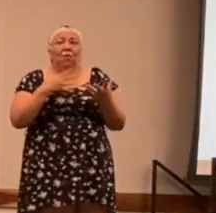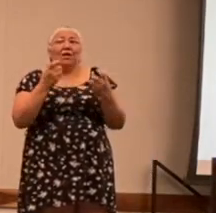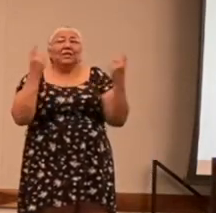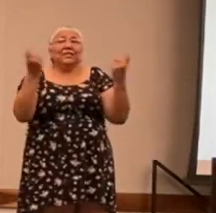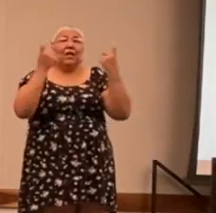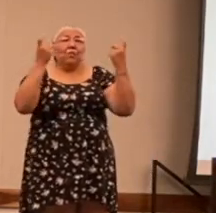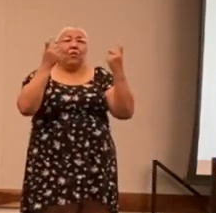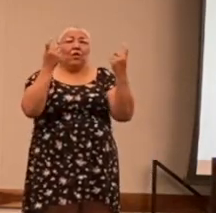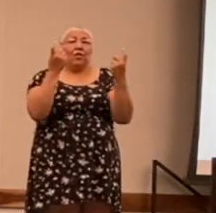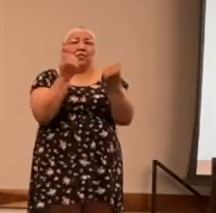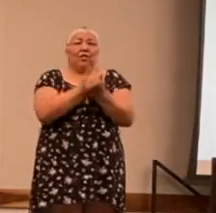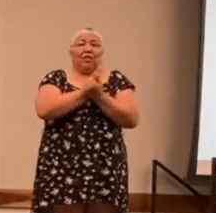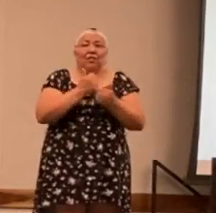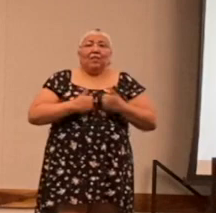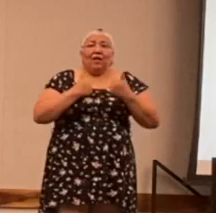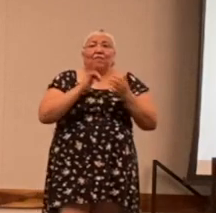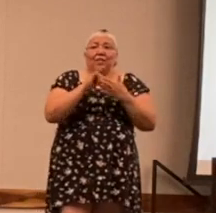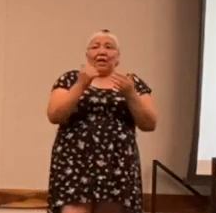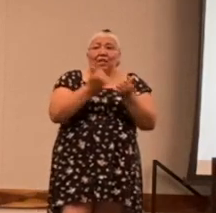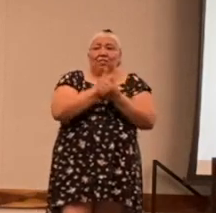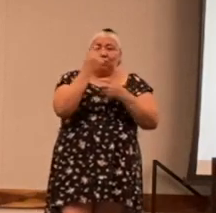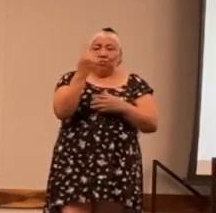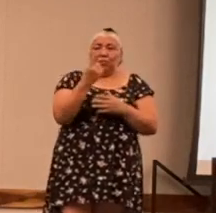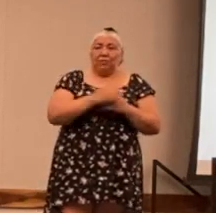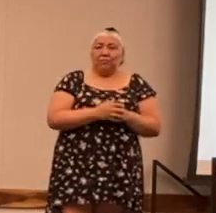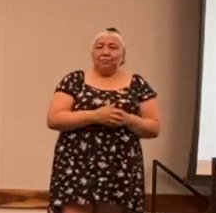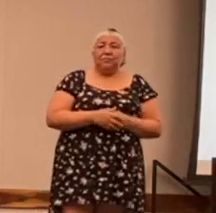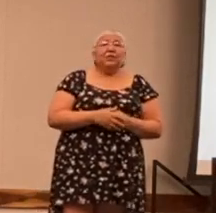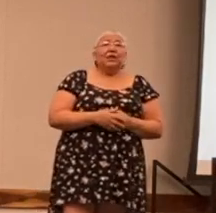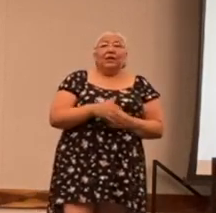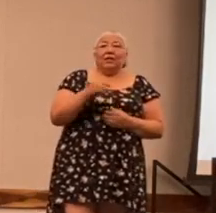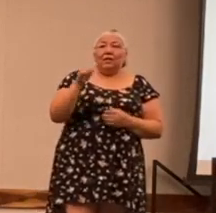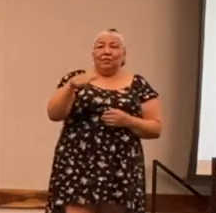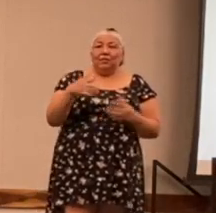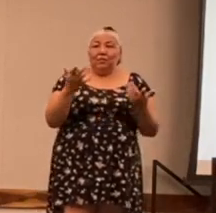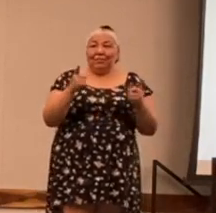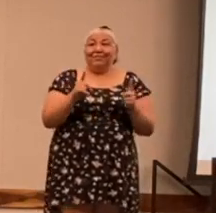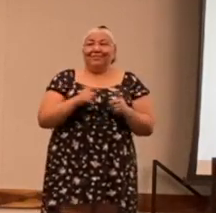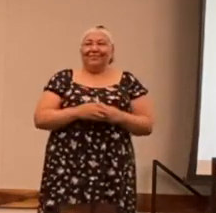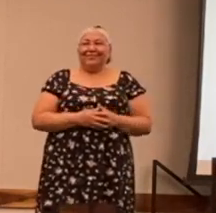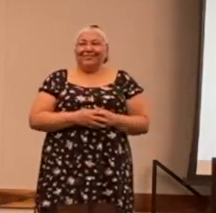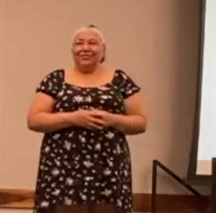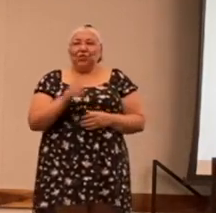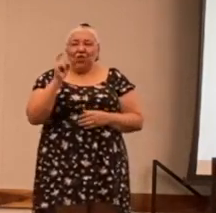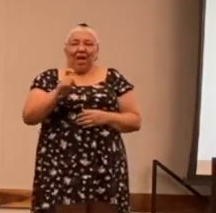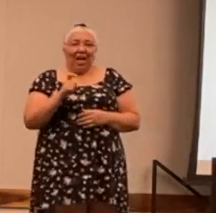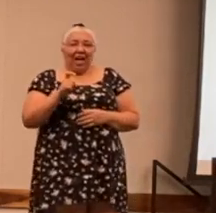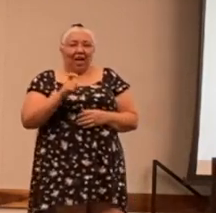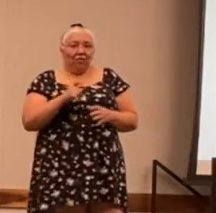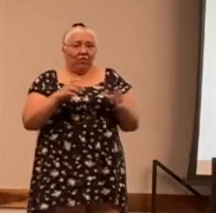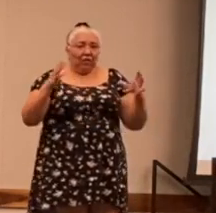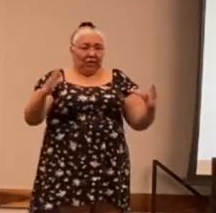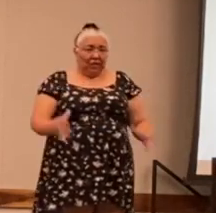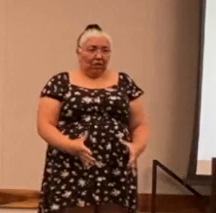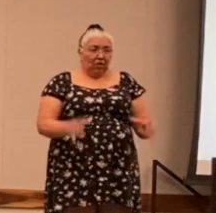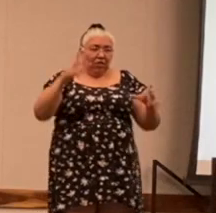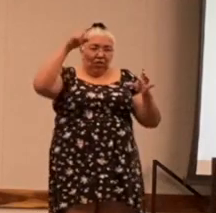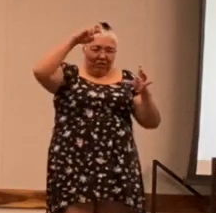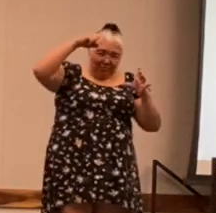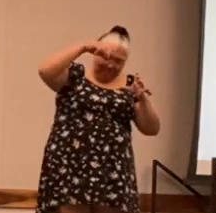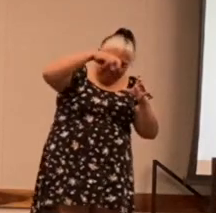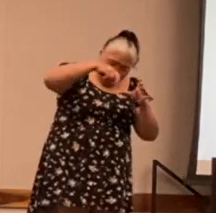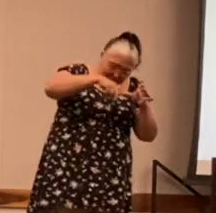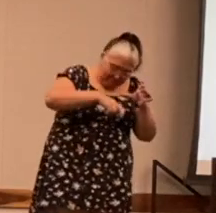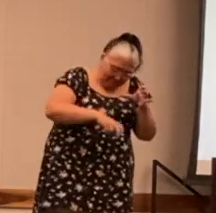the life of that loved one. Right? But here's the thing. You actually got to crawl into the bottom of the barrel with this family. You got to